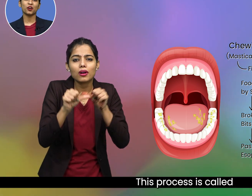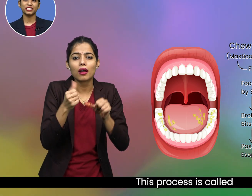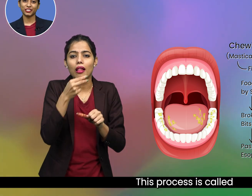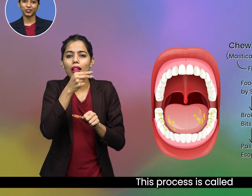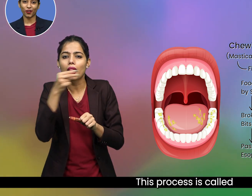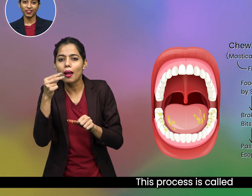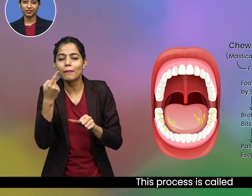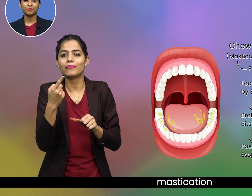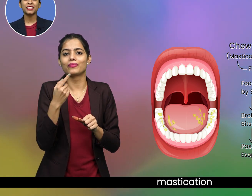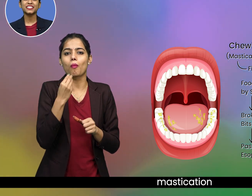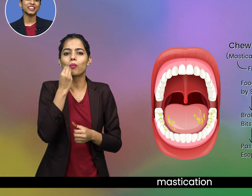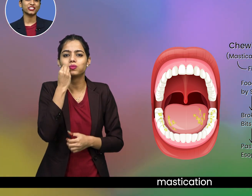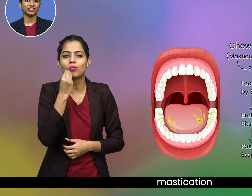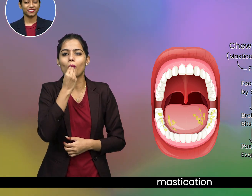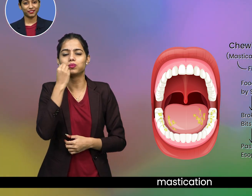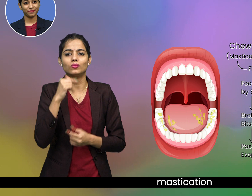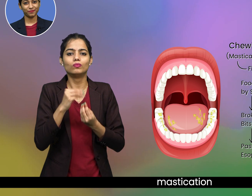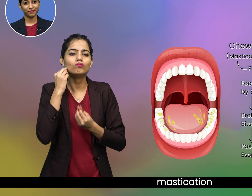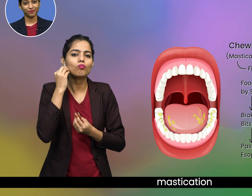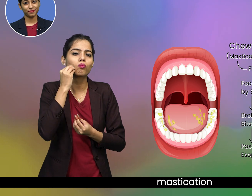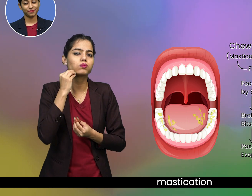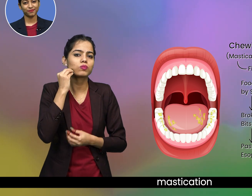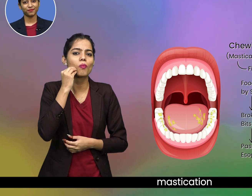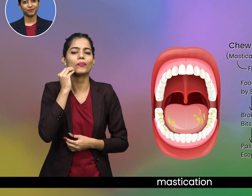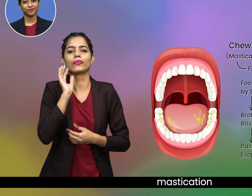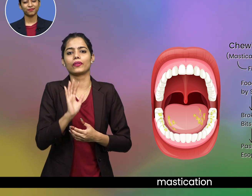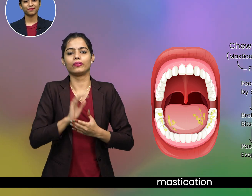This process is called mastication.